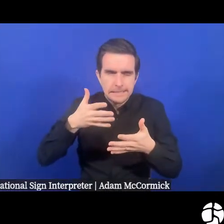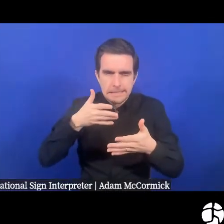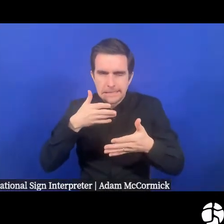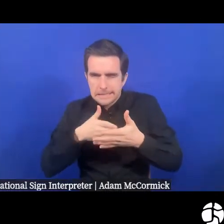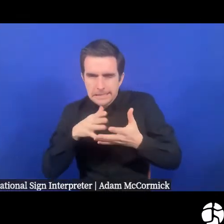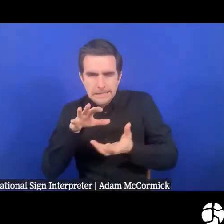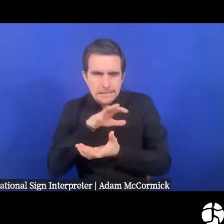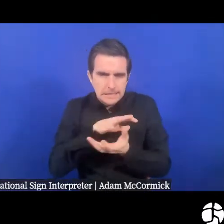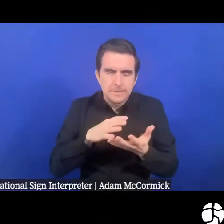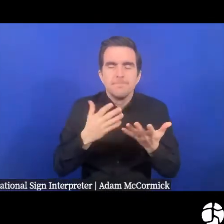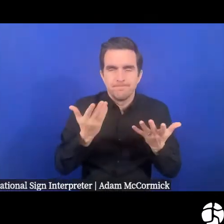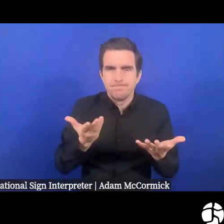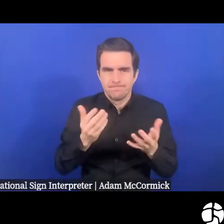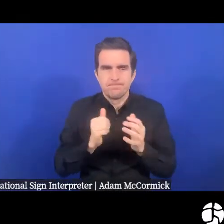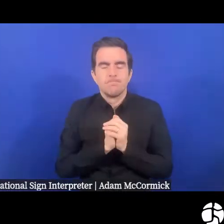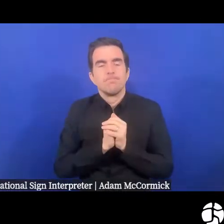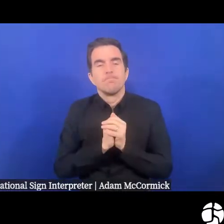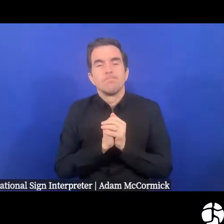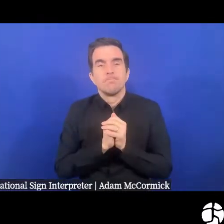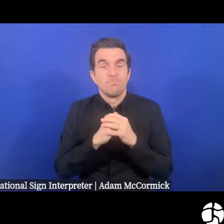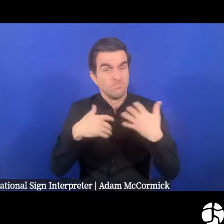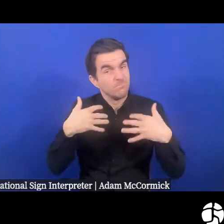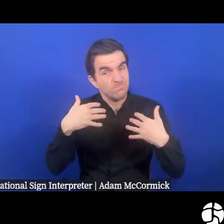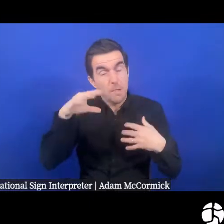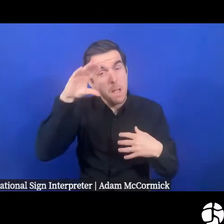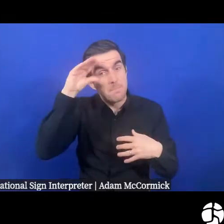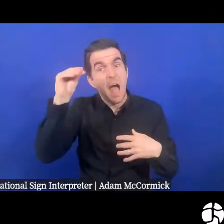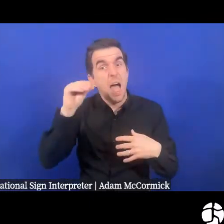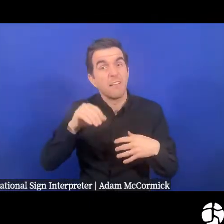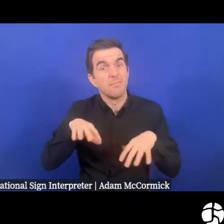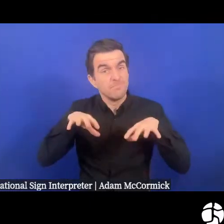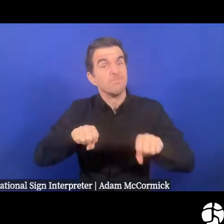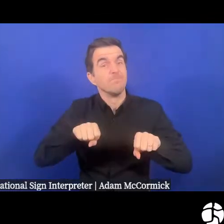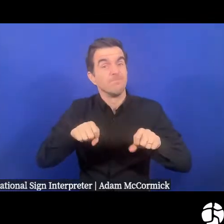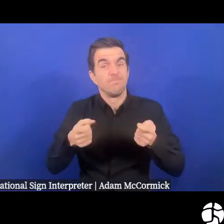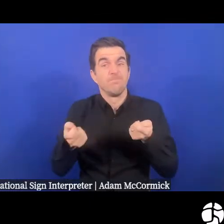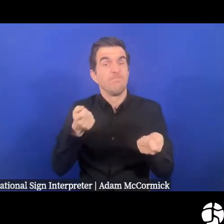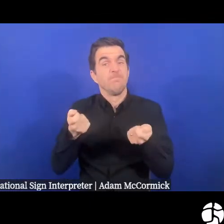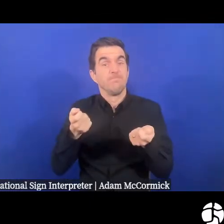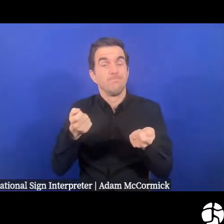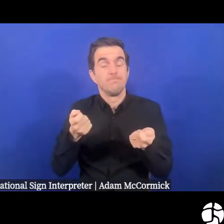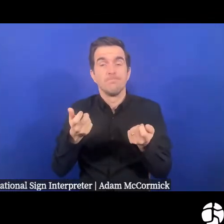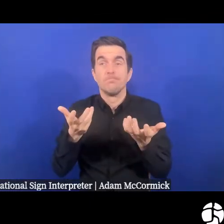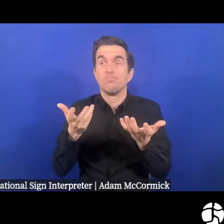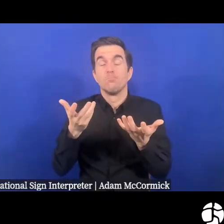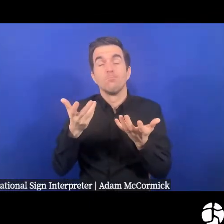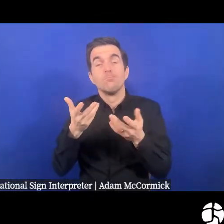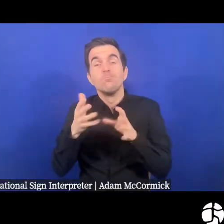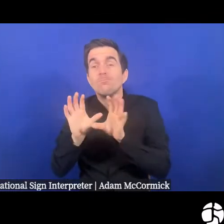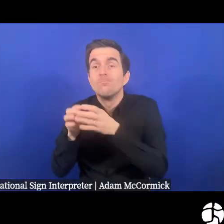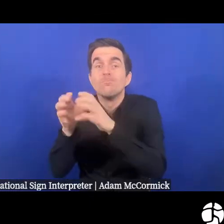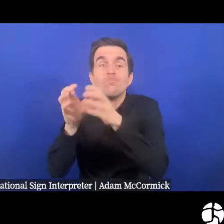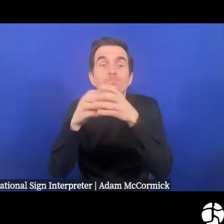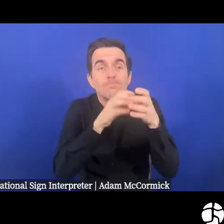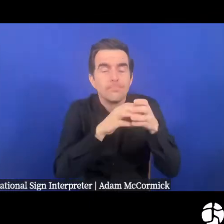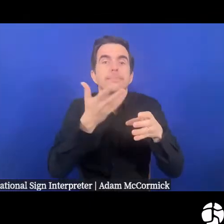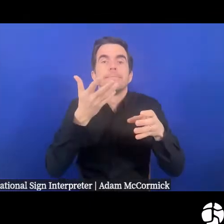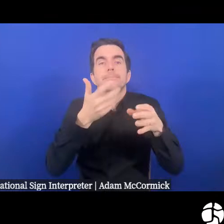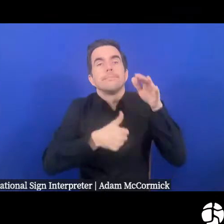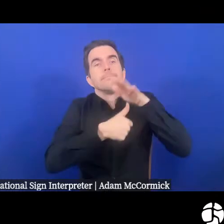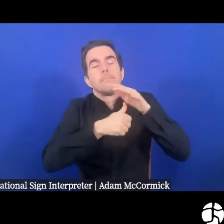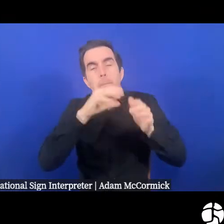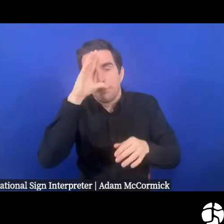And so they are there in the group. You have the chiefs, you have men culturally that will